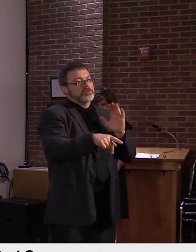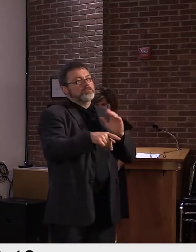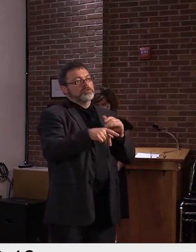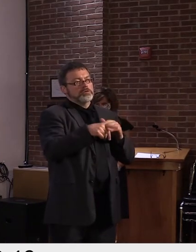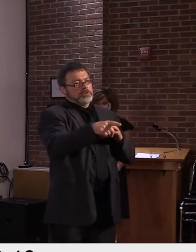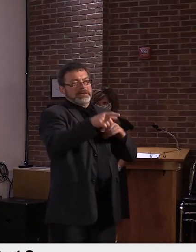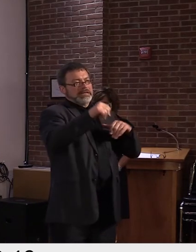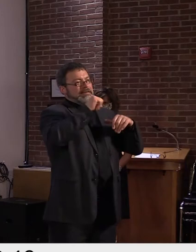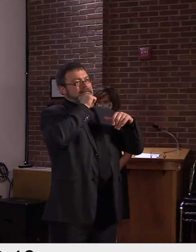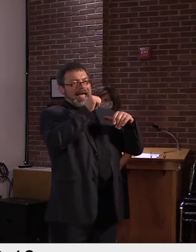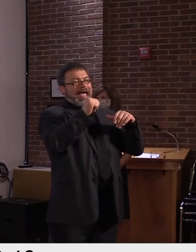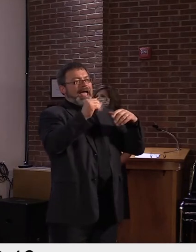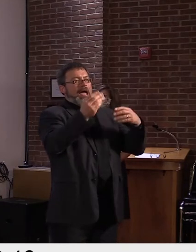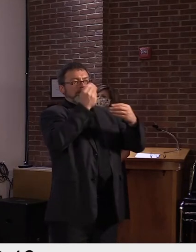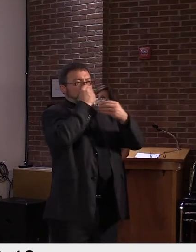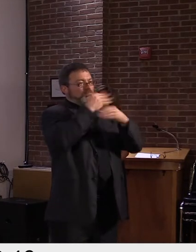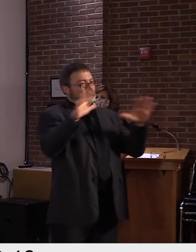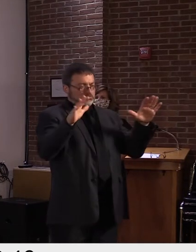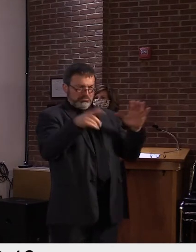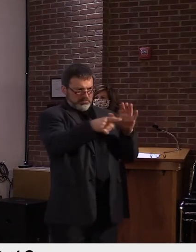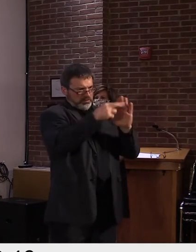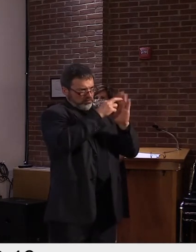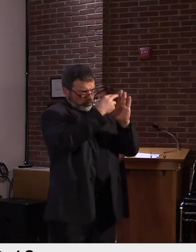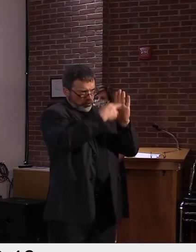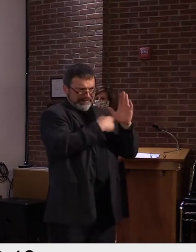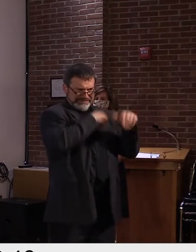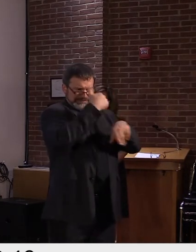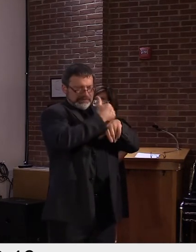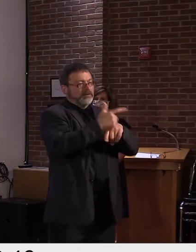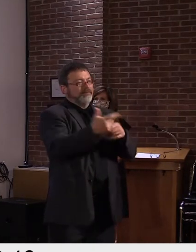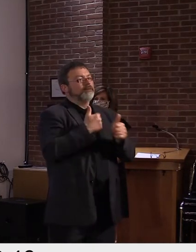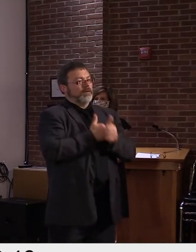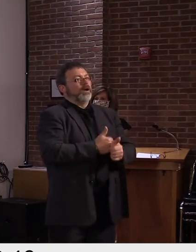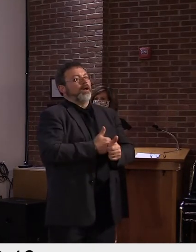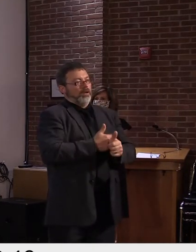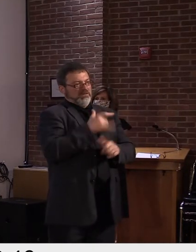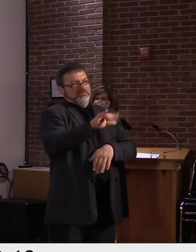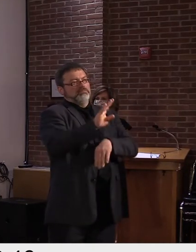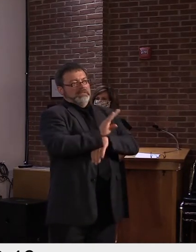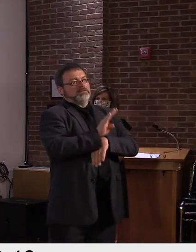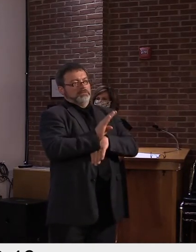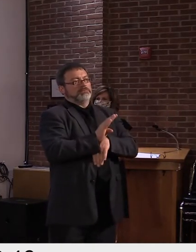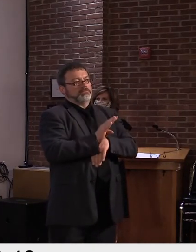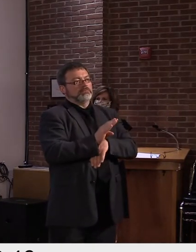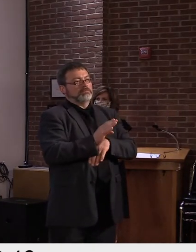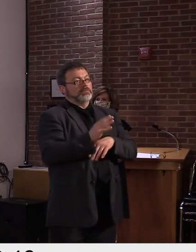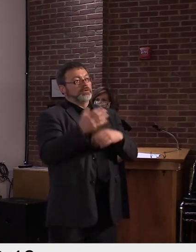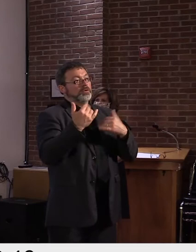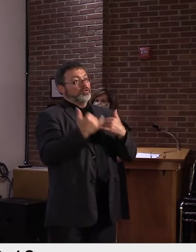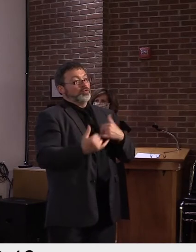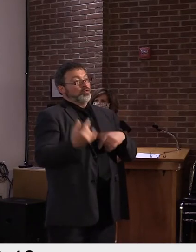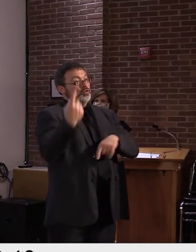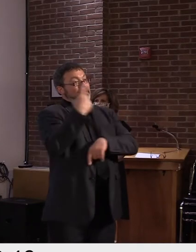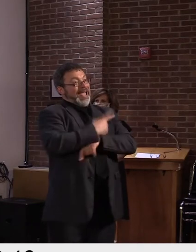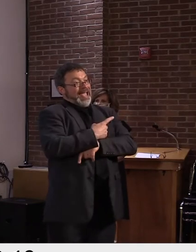I don't know as of today if the business is still operating or not.